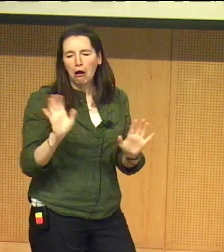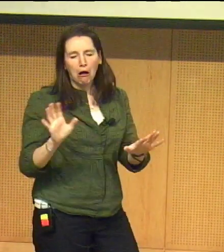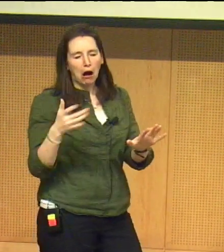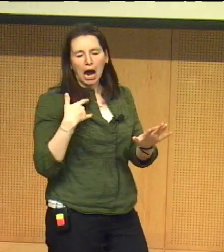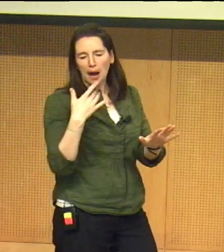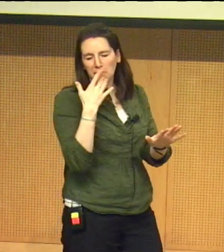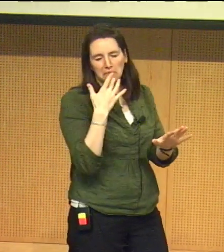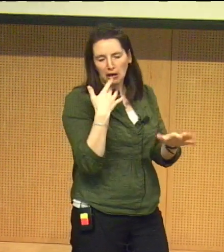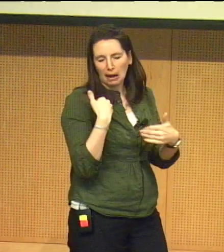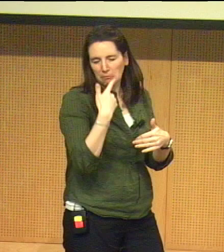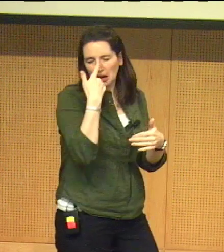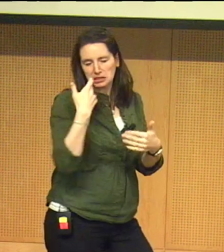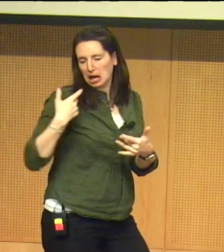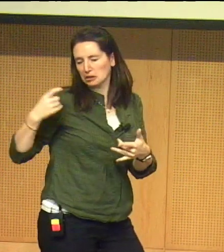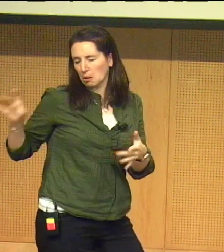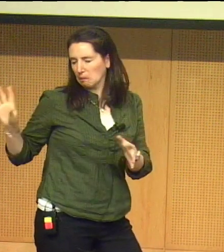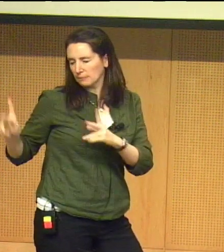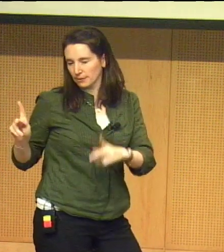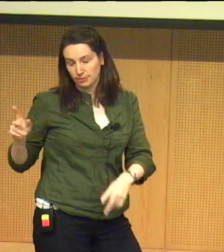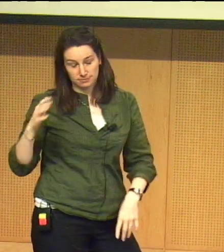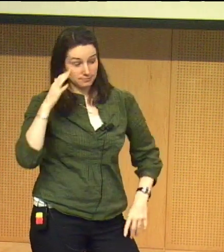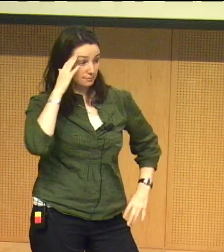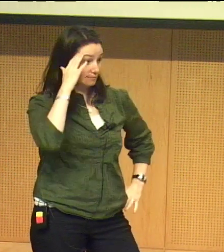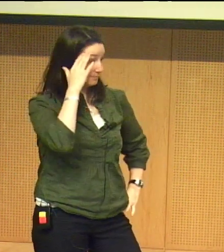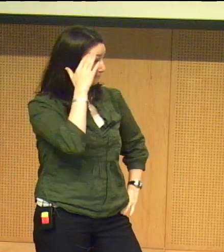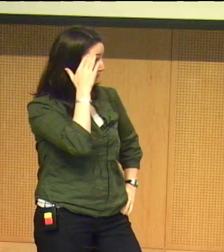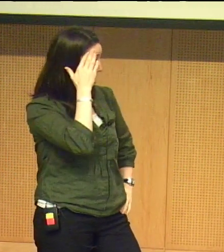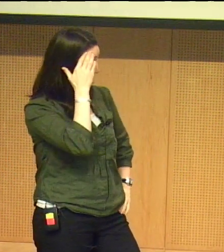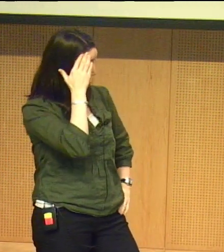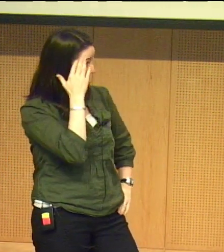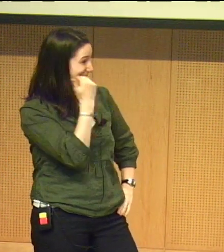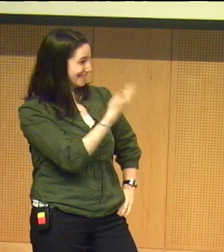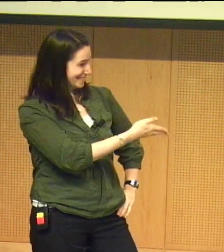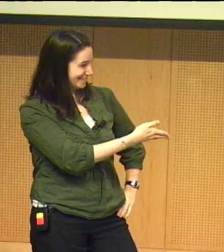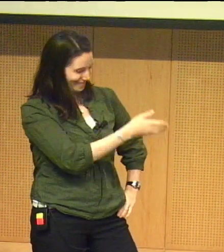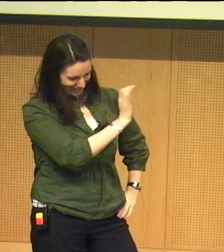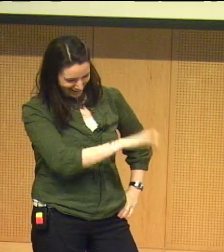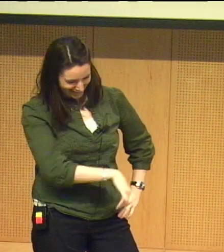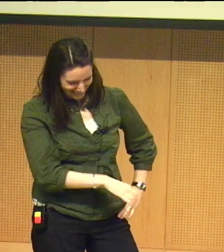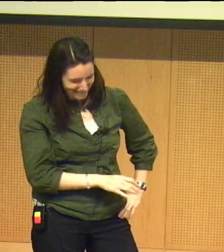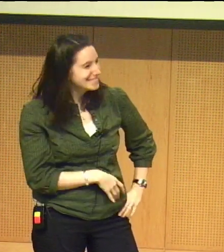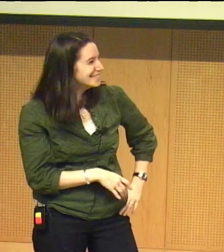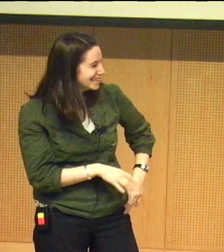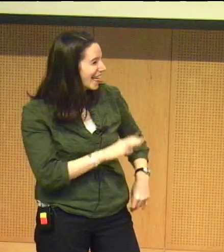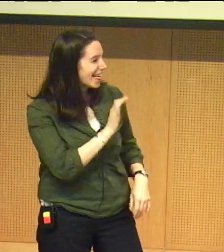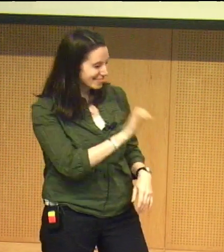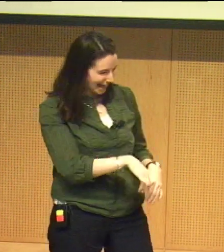message for people who think being a vet's just about working with the animals, because we have to work with people.